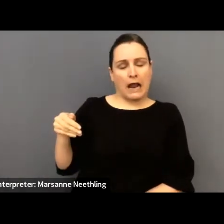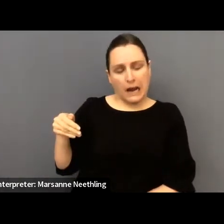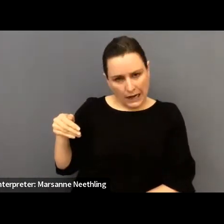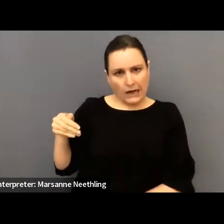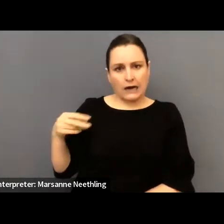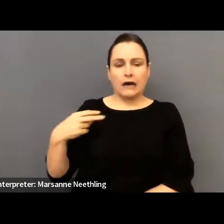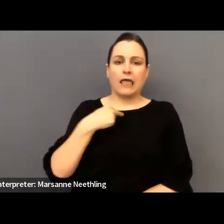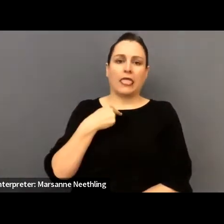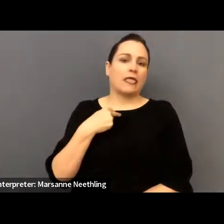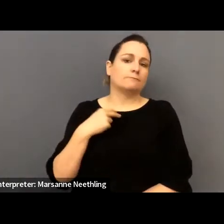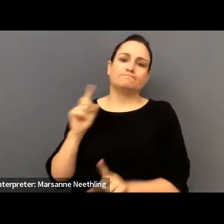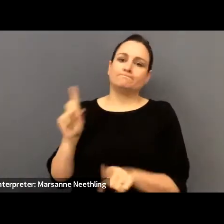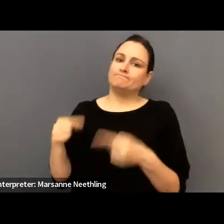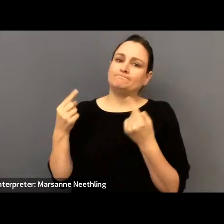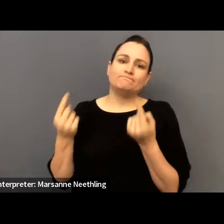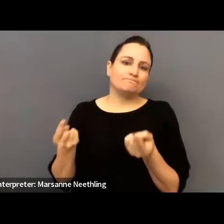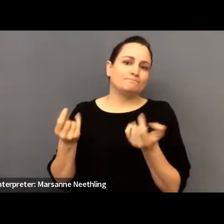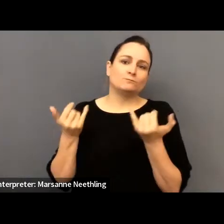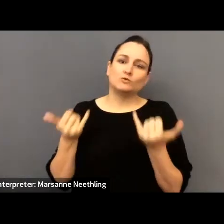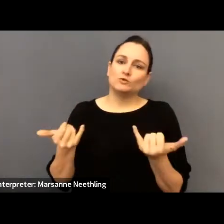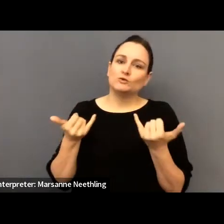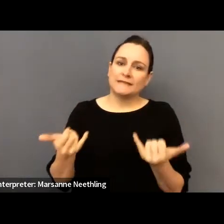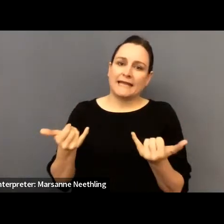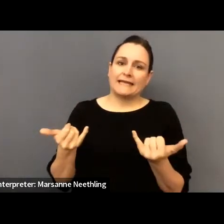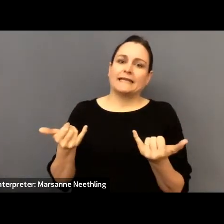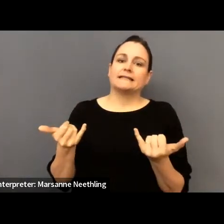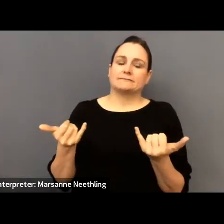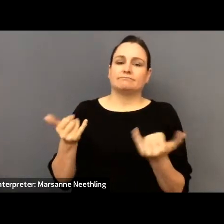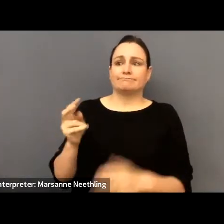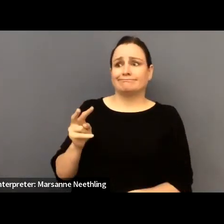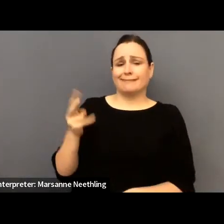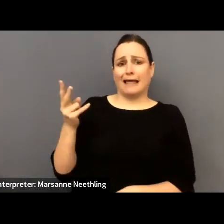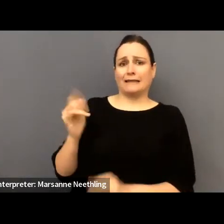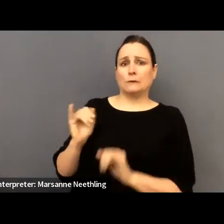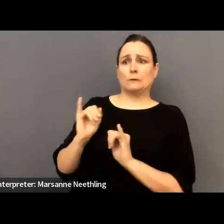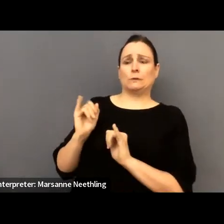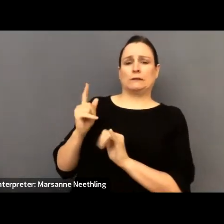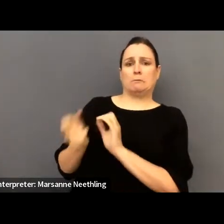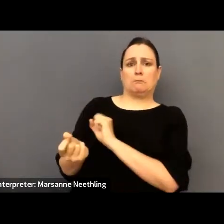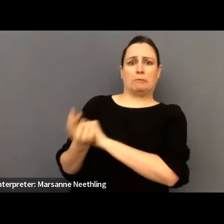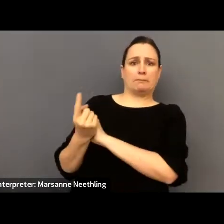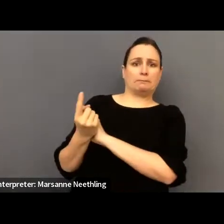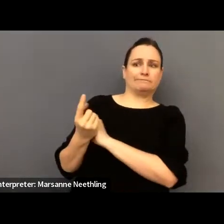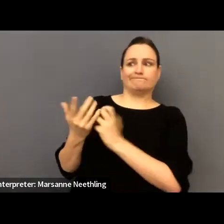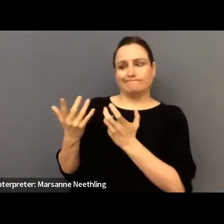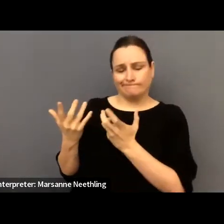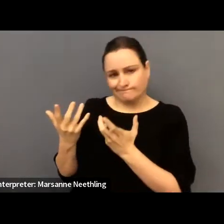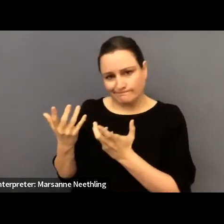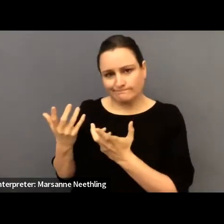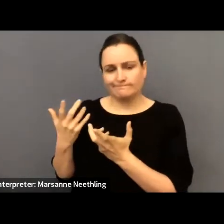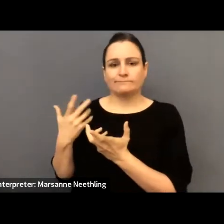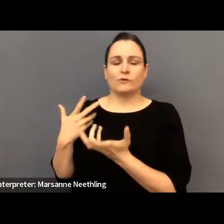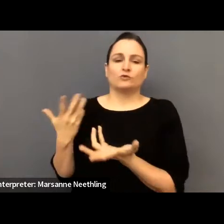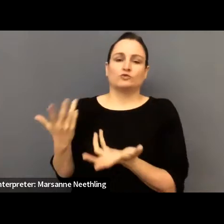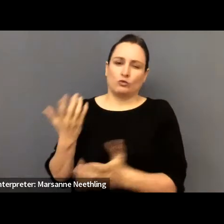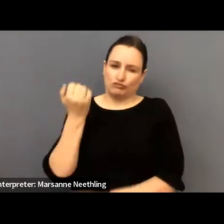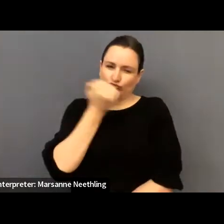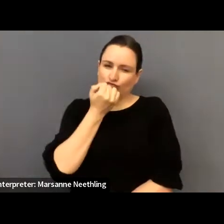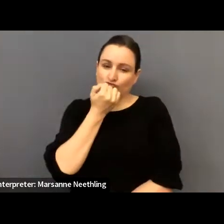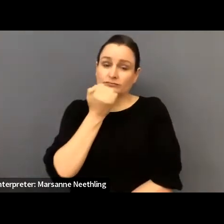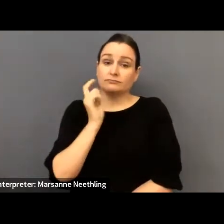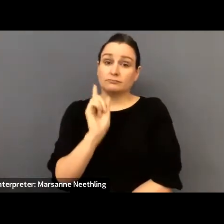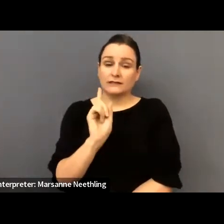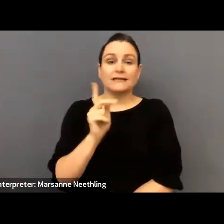she's unavailable for some other urgent matter that has come up, which she couldn't avoid. And we have Dr.